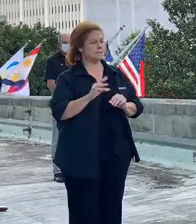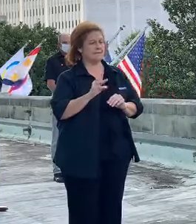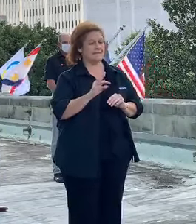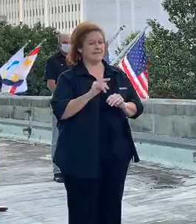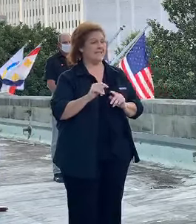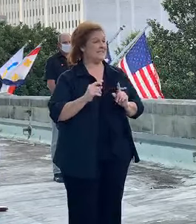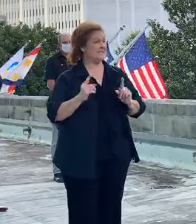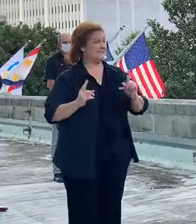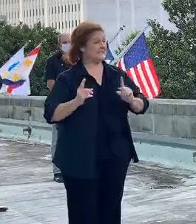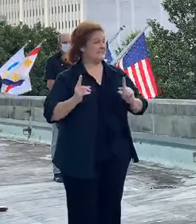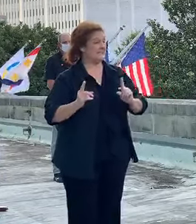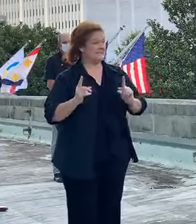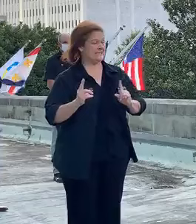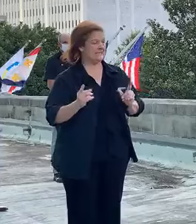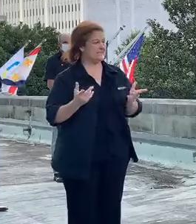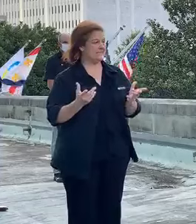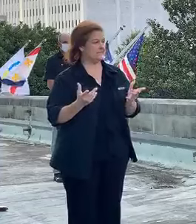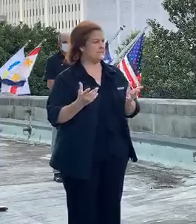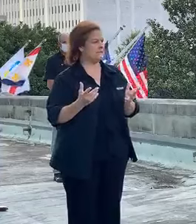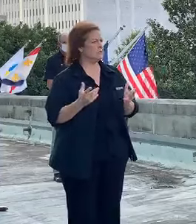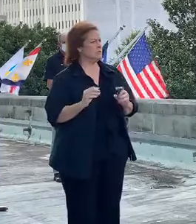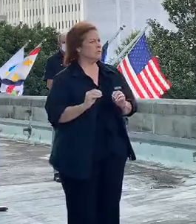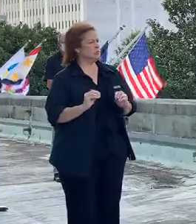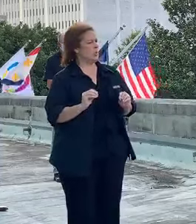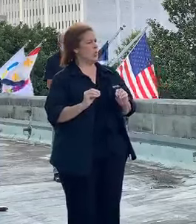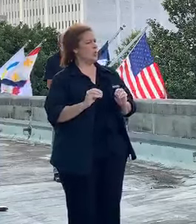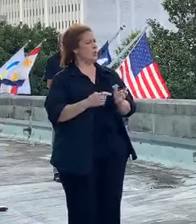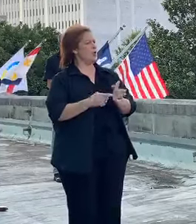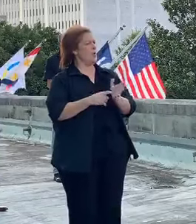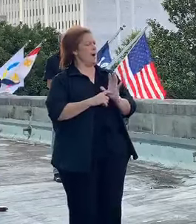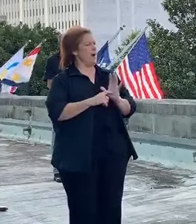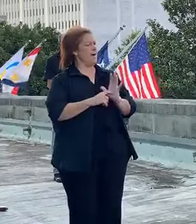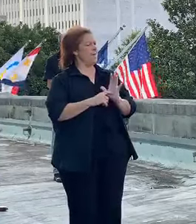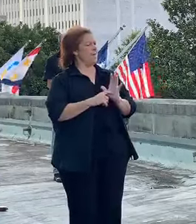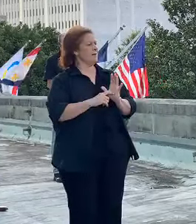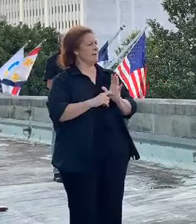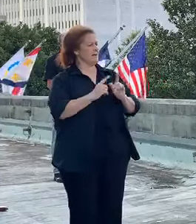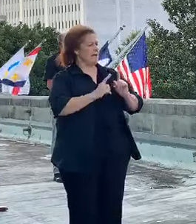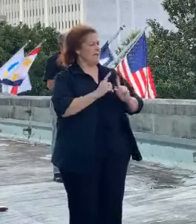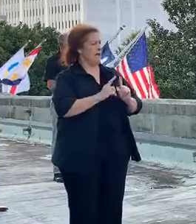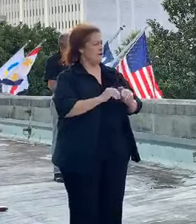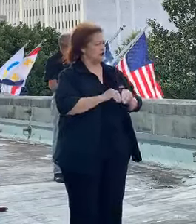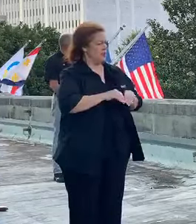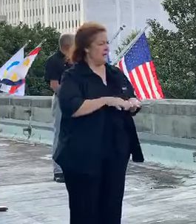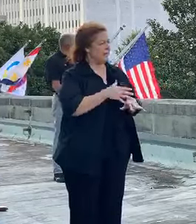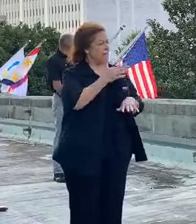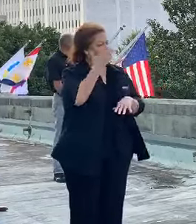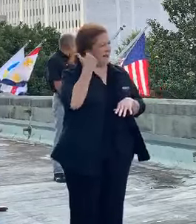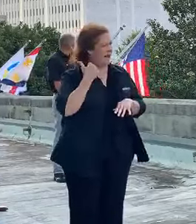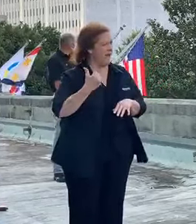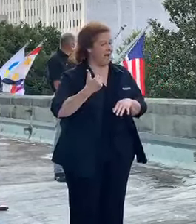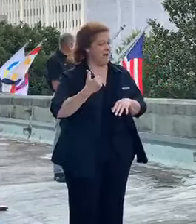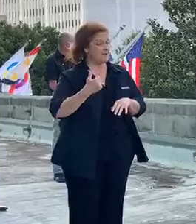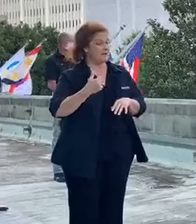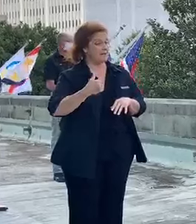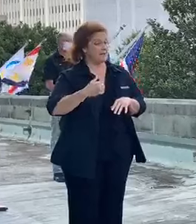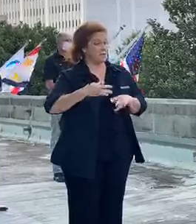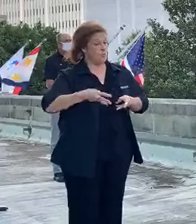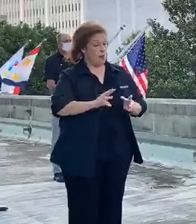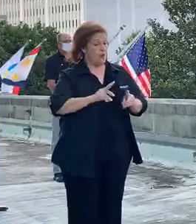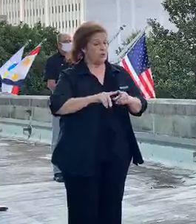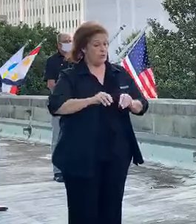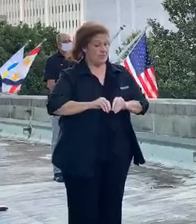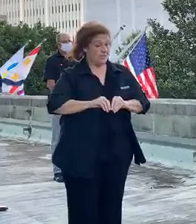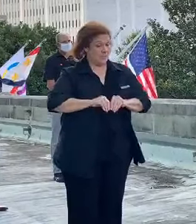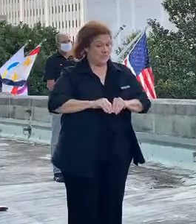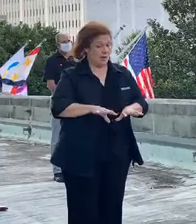distancing, there's no requirement for the contact tracing because the ability to spread the virus is